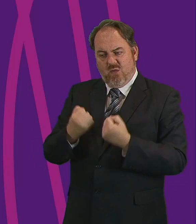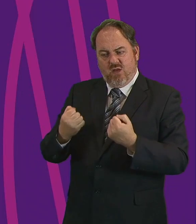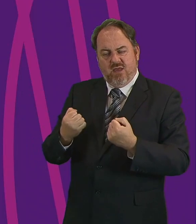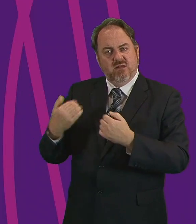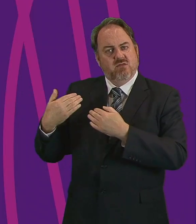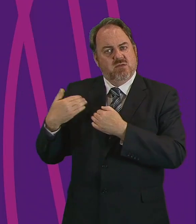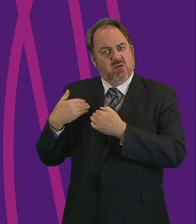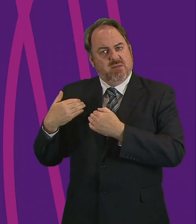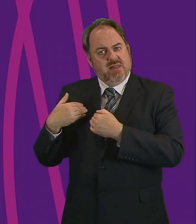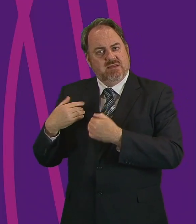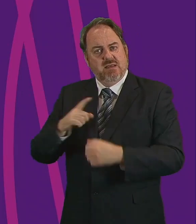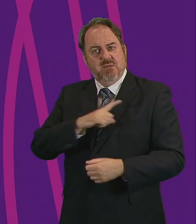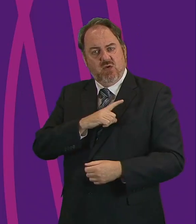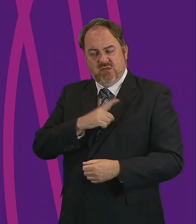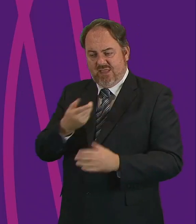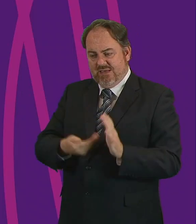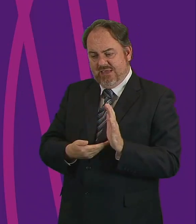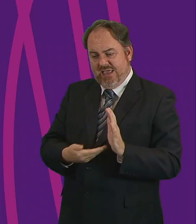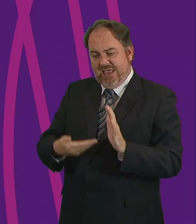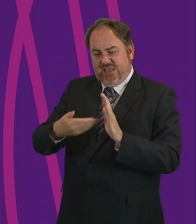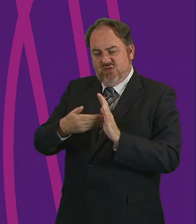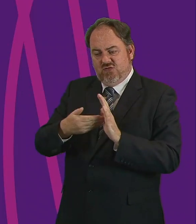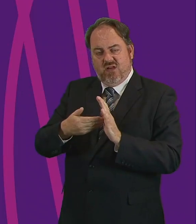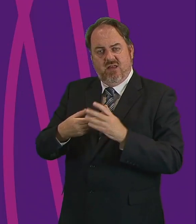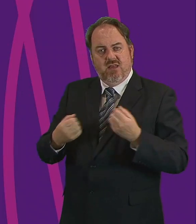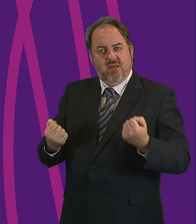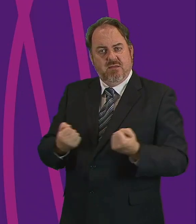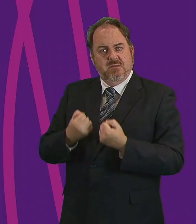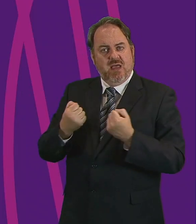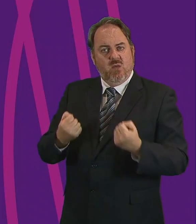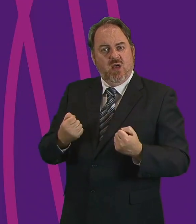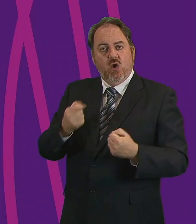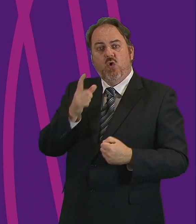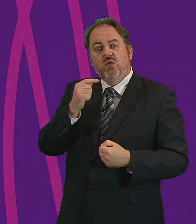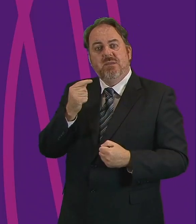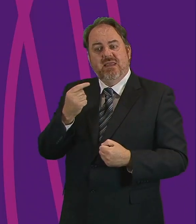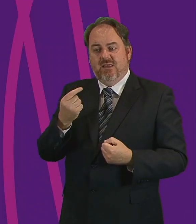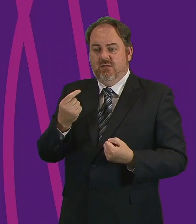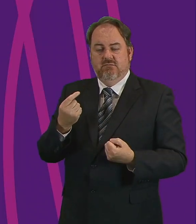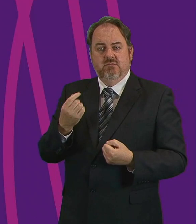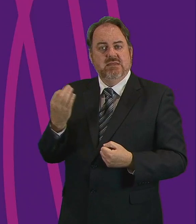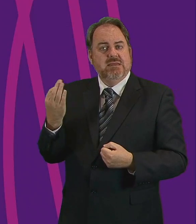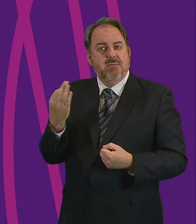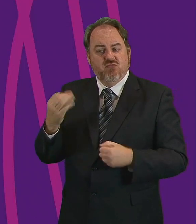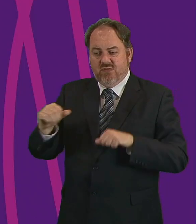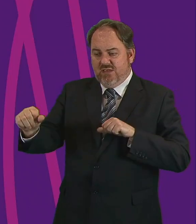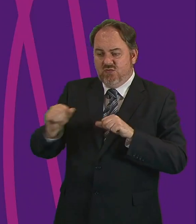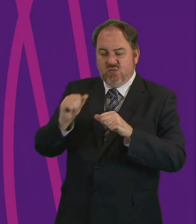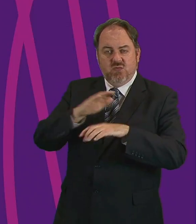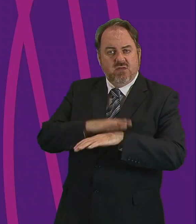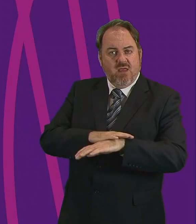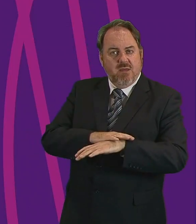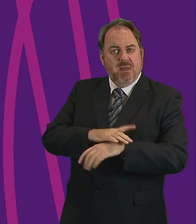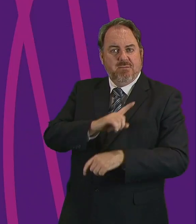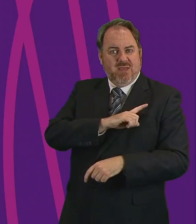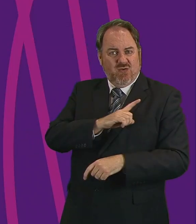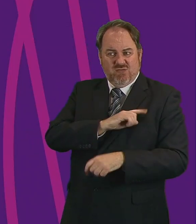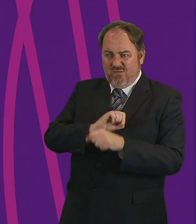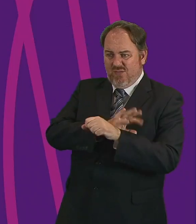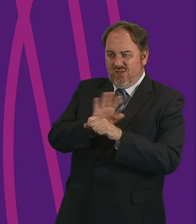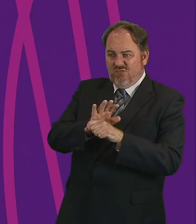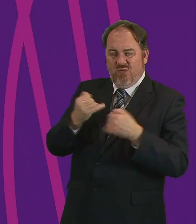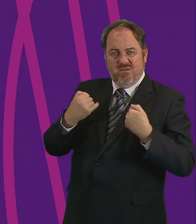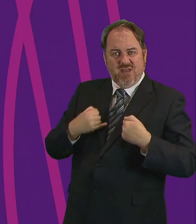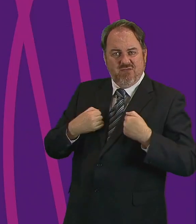why such additional flexibilities cannot be temporary in nature to enable this Parliament to respond effectively to